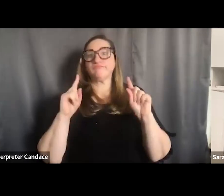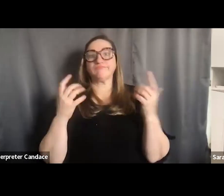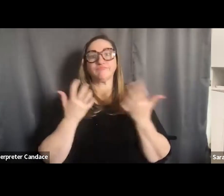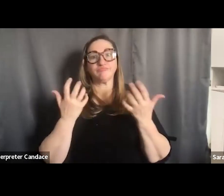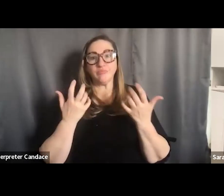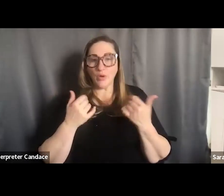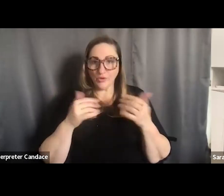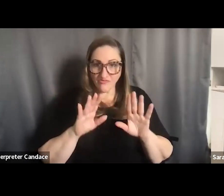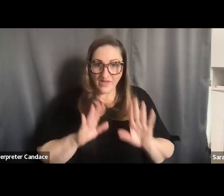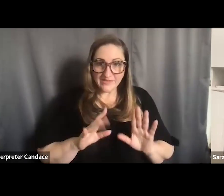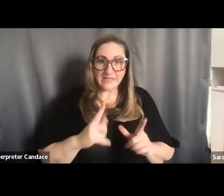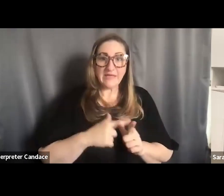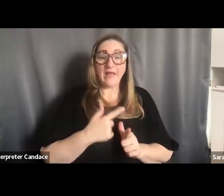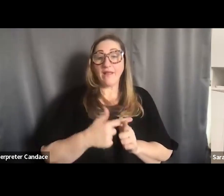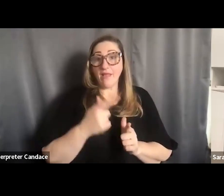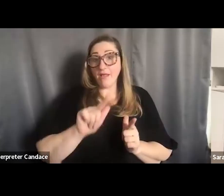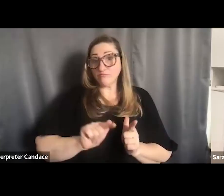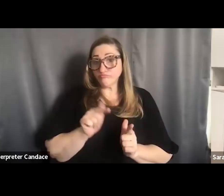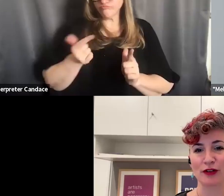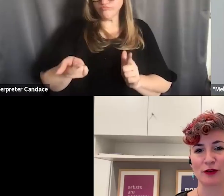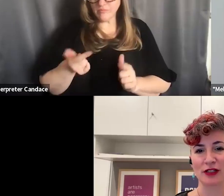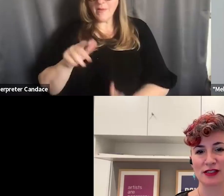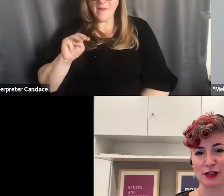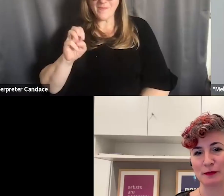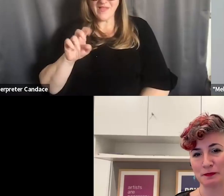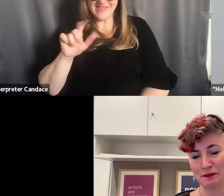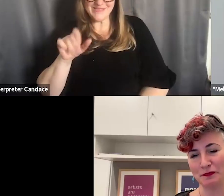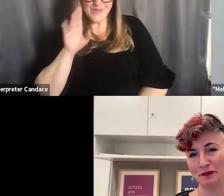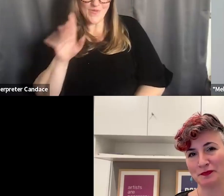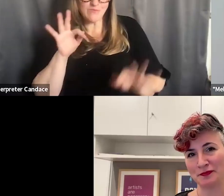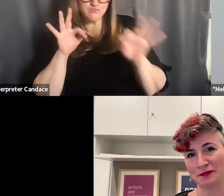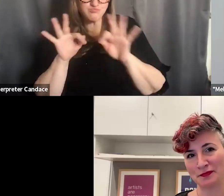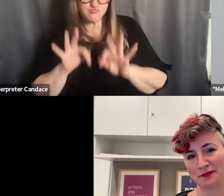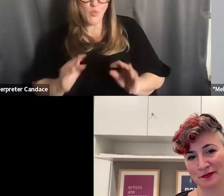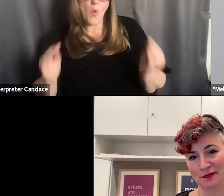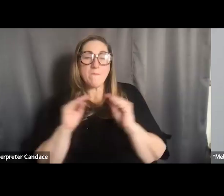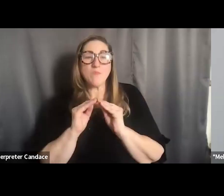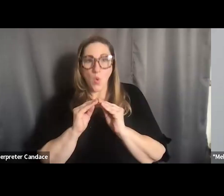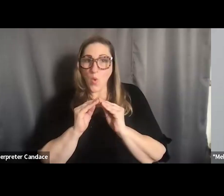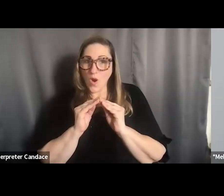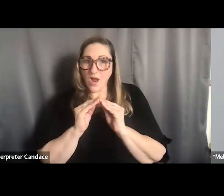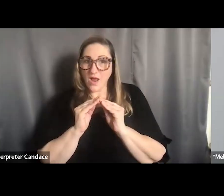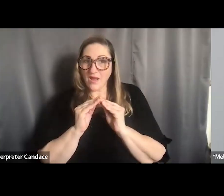to Melinda to expand on the key issues that we're going to carry forward in the work this year.